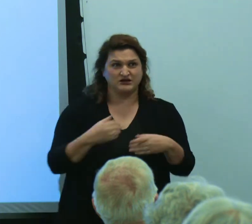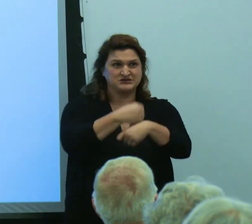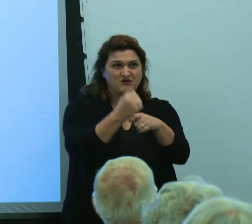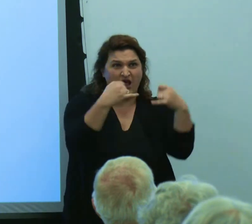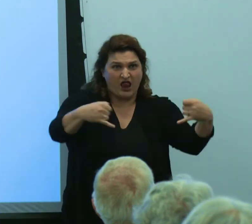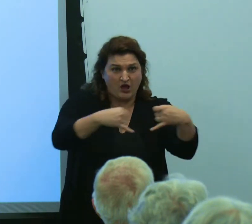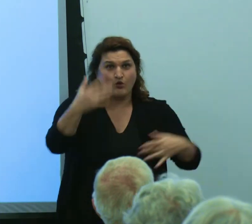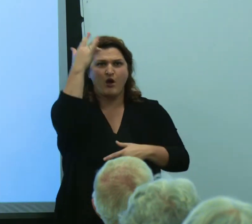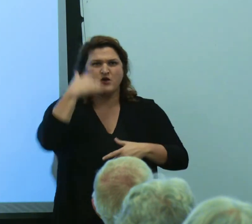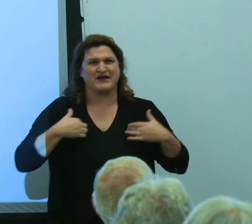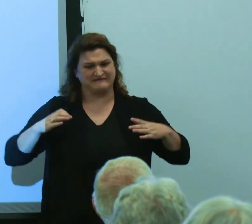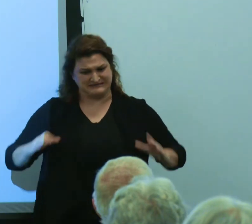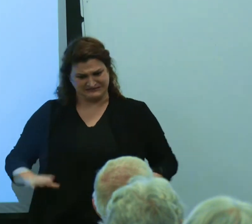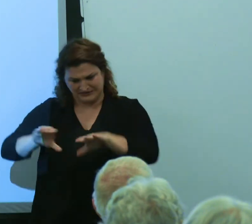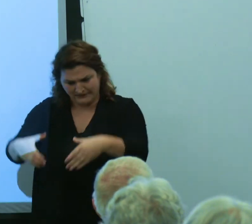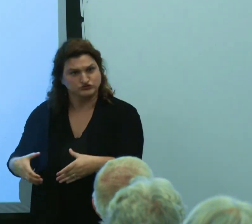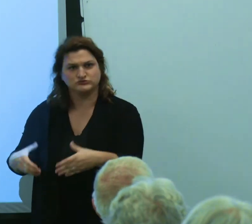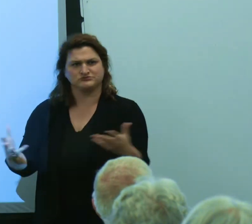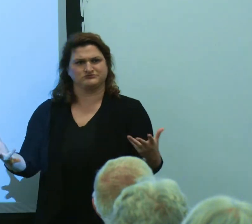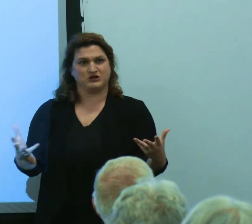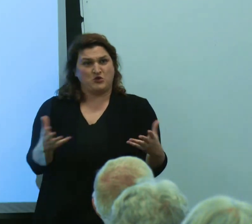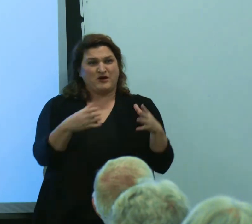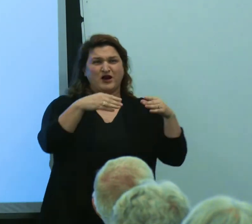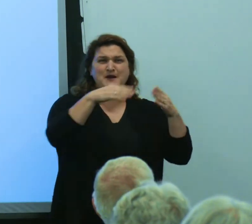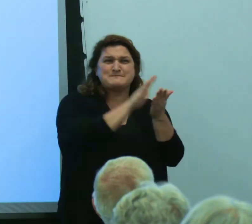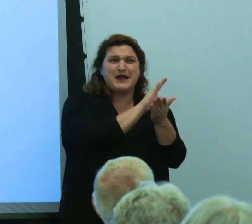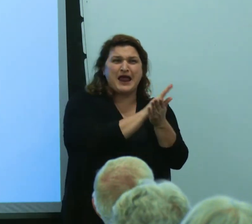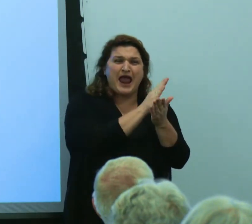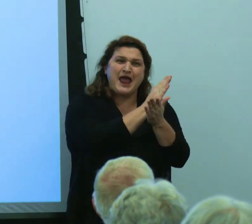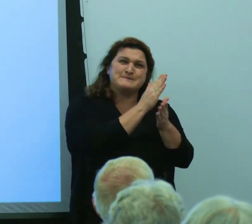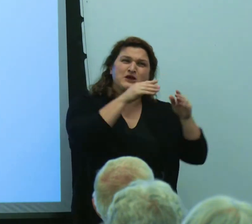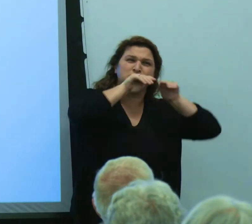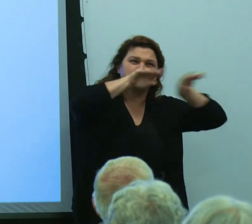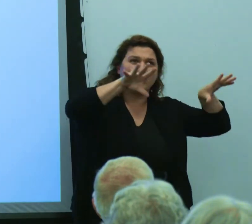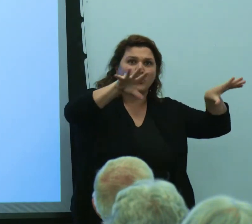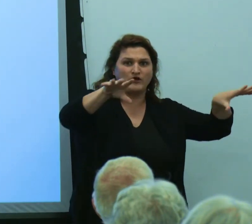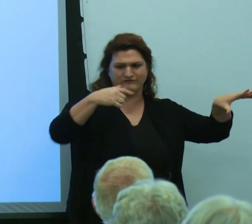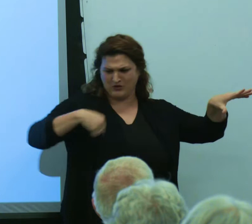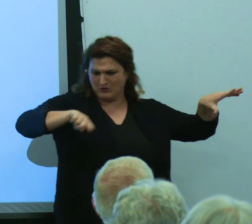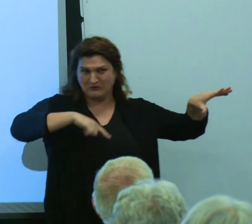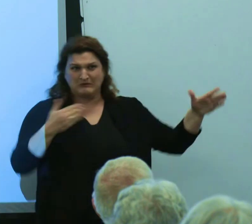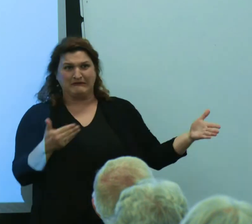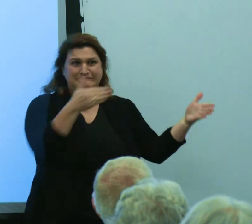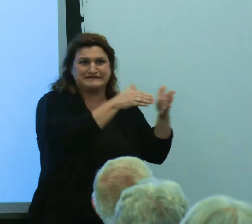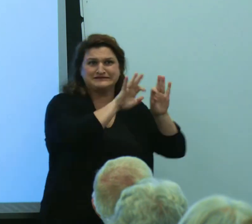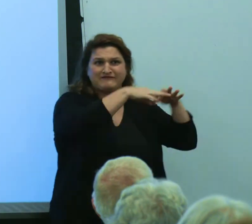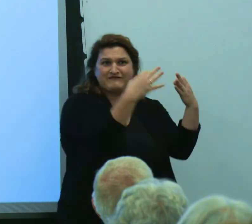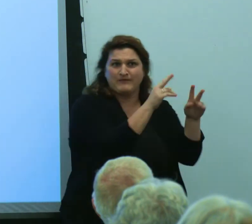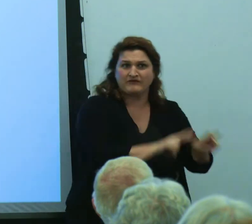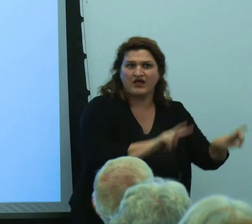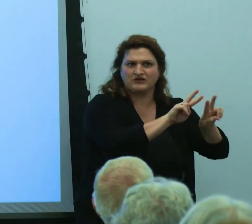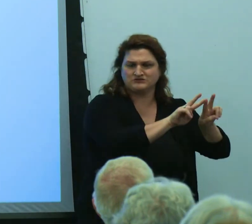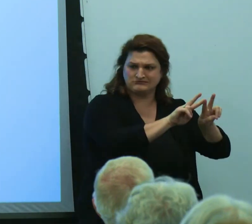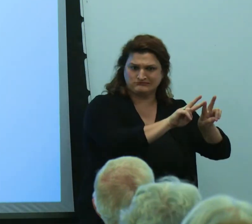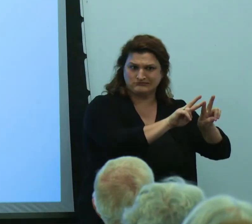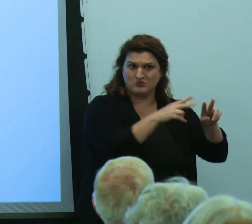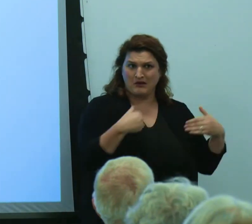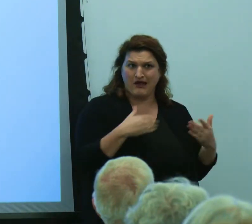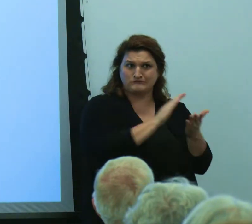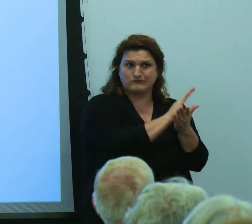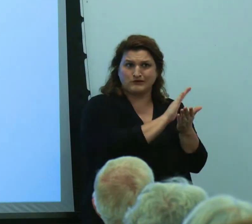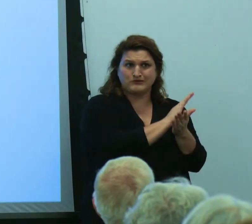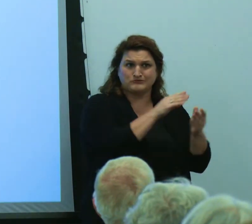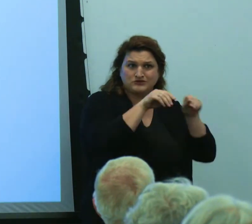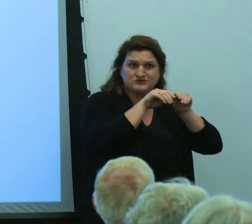Commission. There were flyers saying that we were against family values. There were flyers that